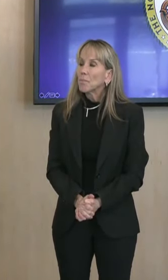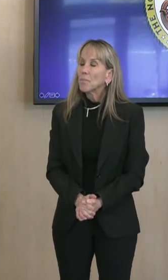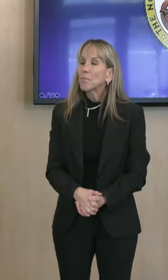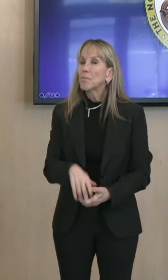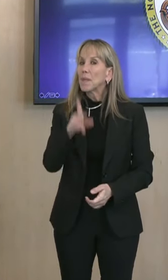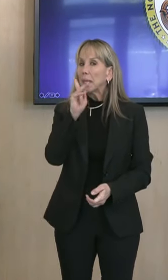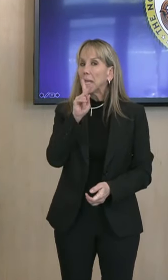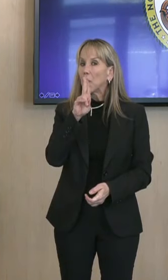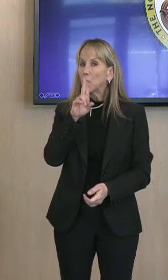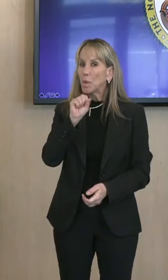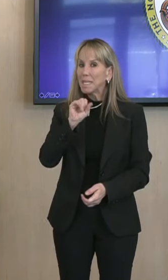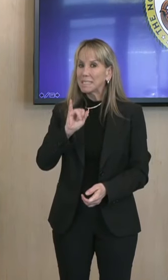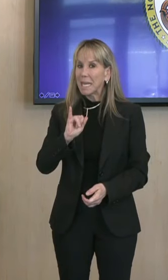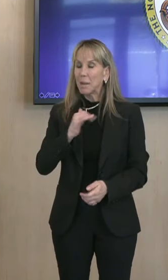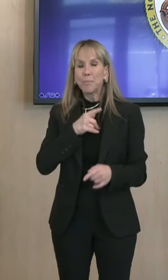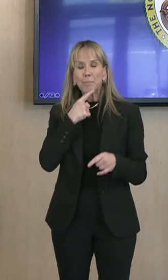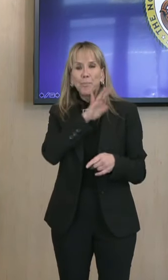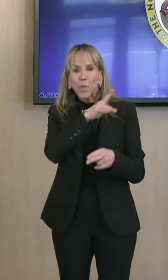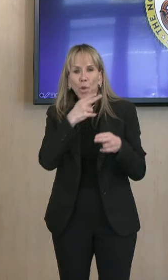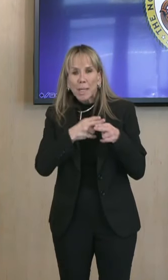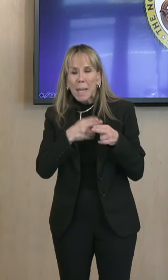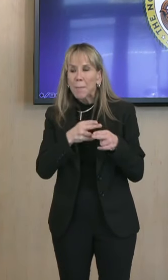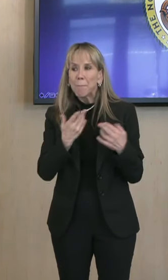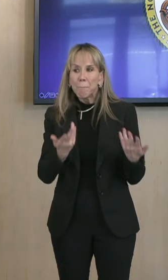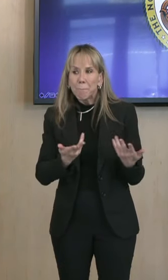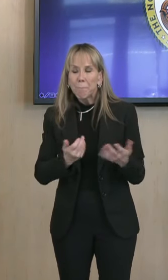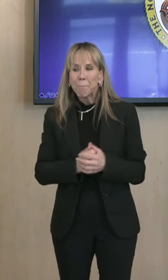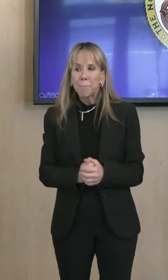KUSI, please state your name and outlet.